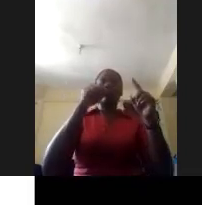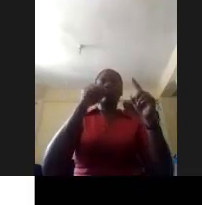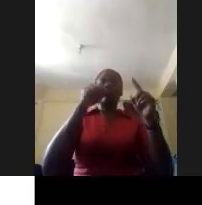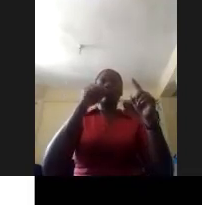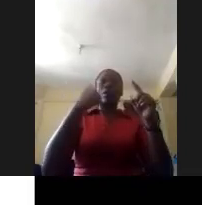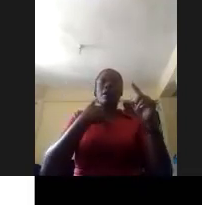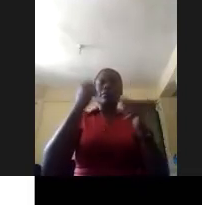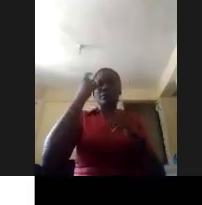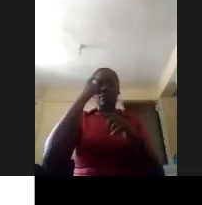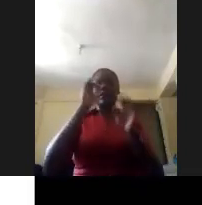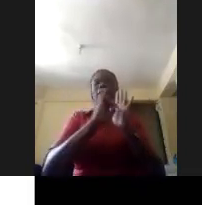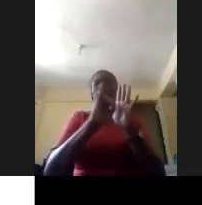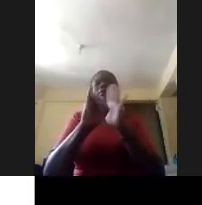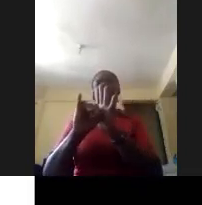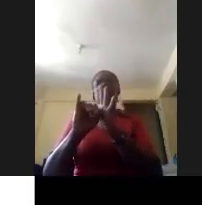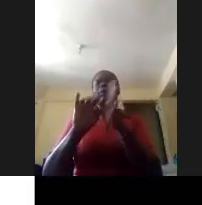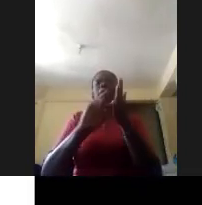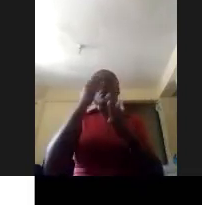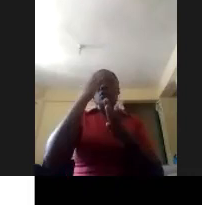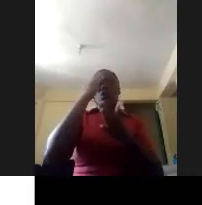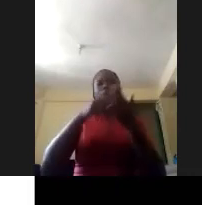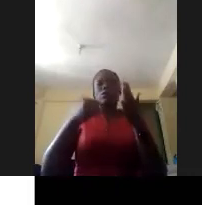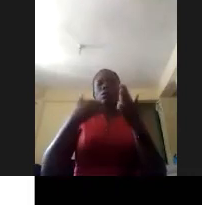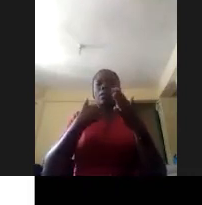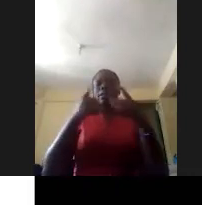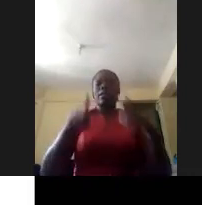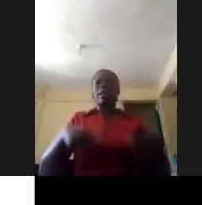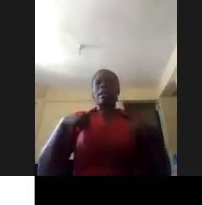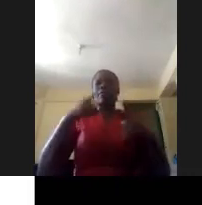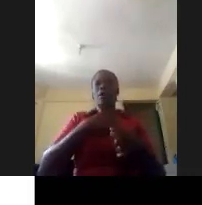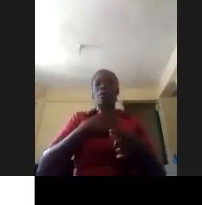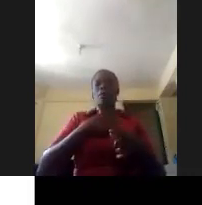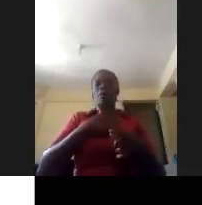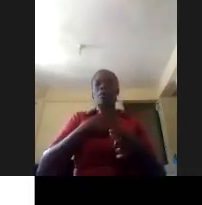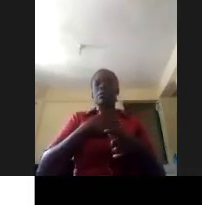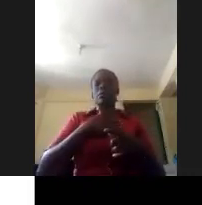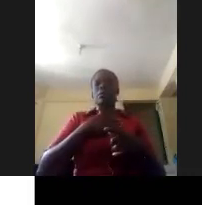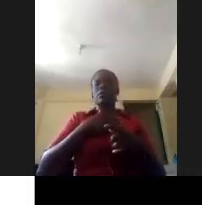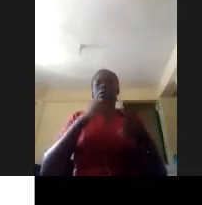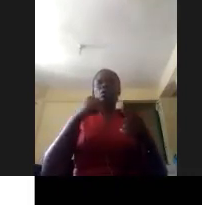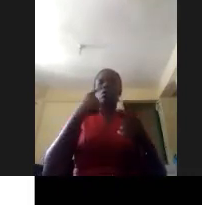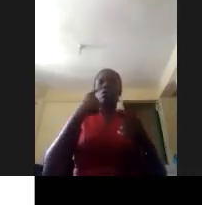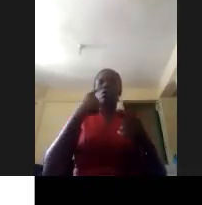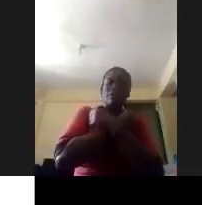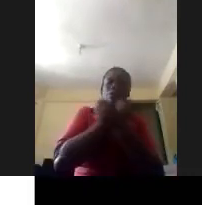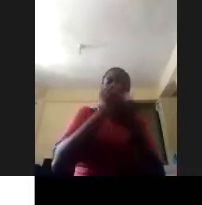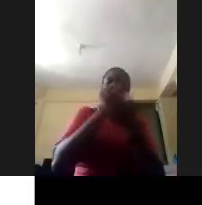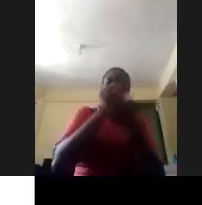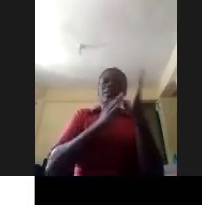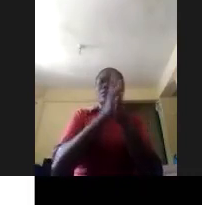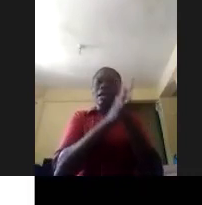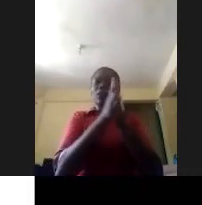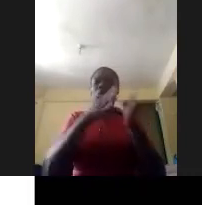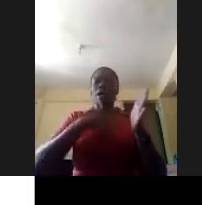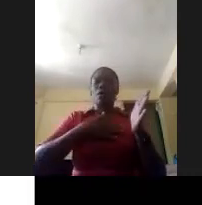identity. We know what we want from life, where we stand, what are our values, what are our aspirations. Yeah, so